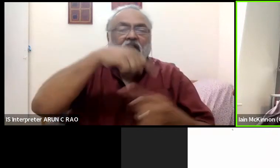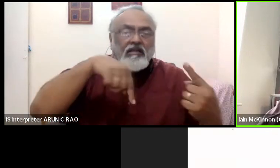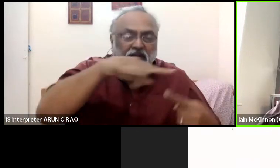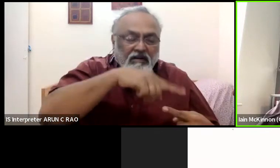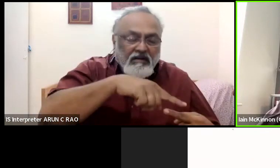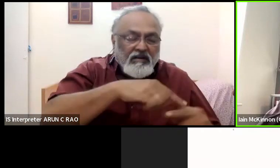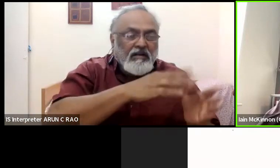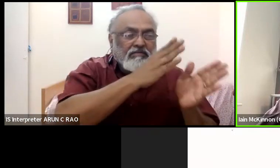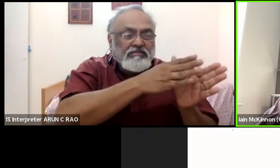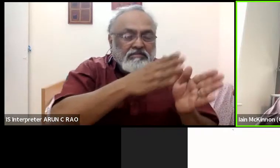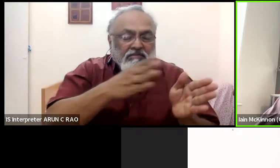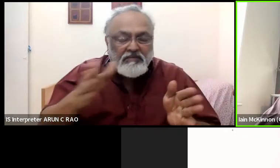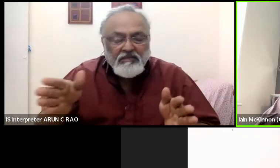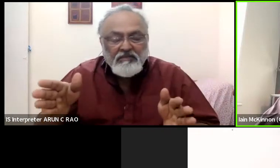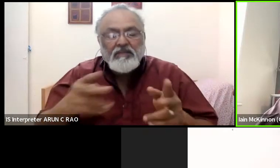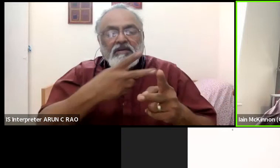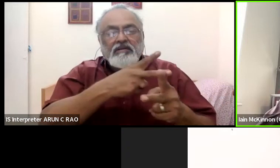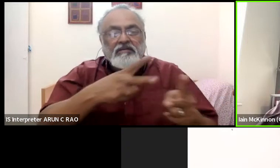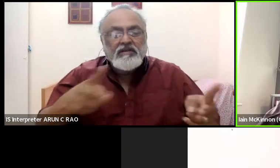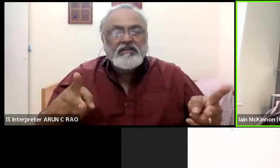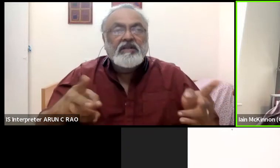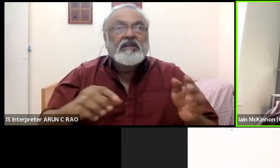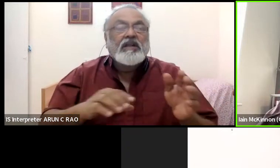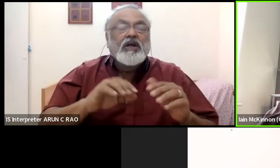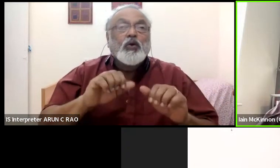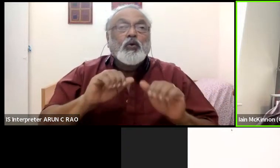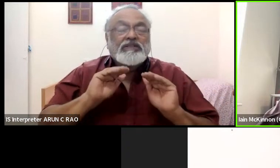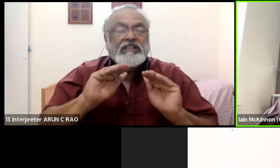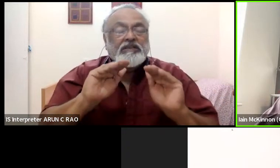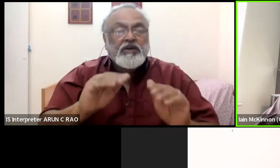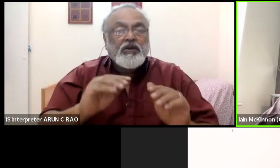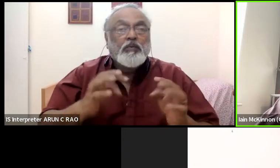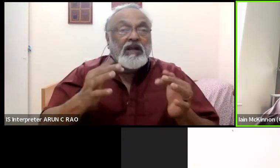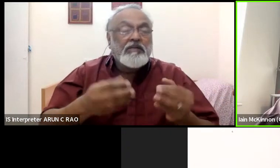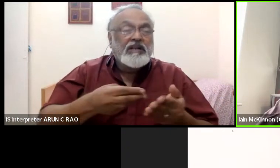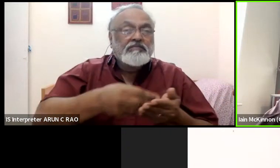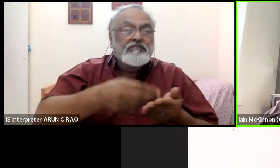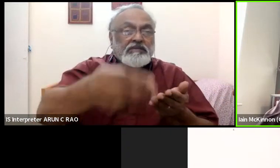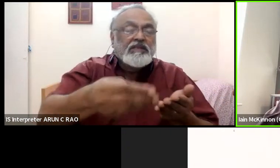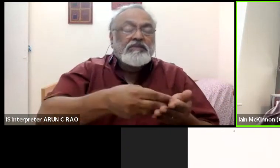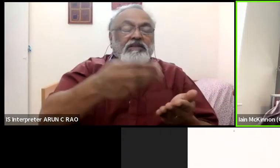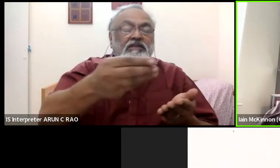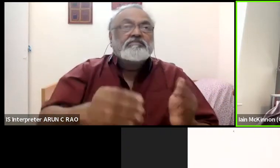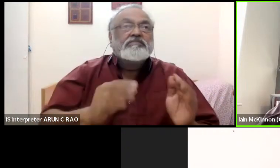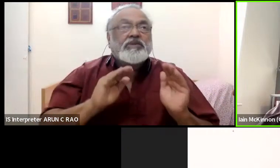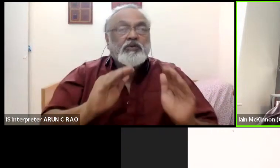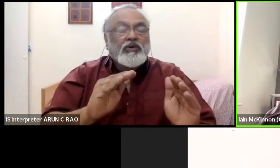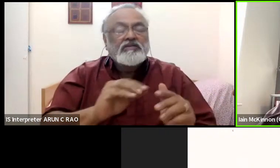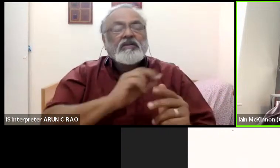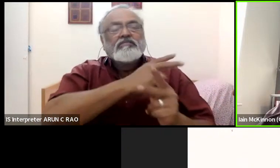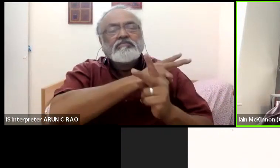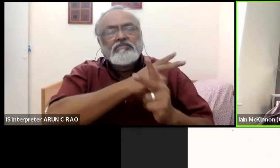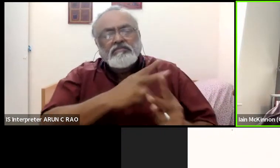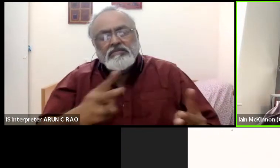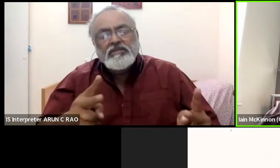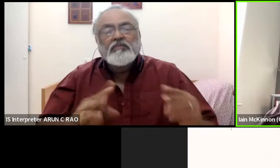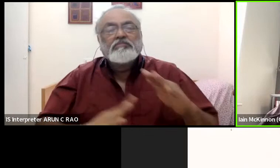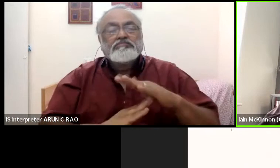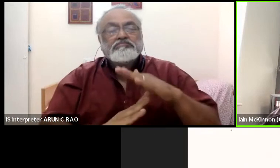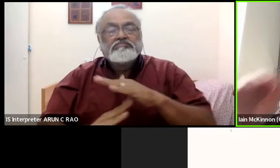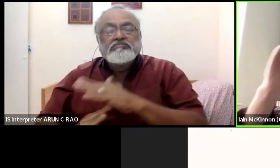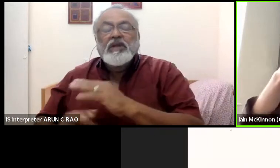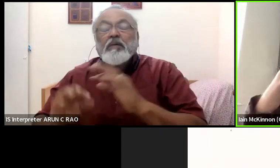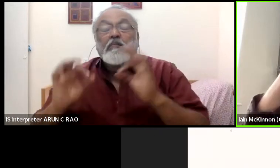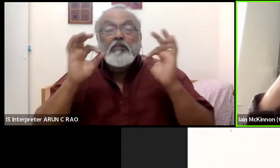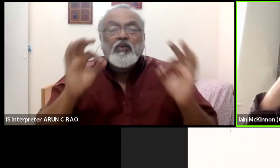public transportation, sustainable financing of urban infrastructure, and regional planning. And so the question to put to